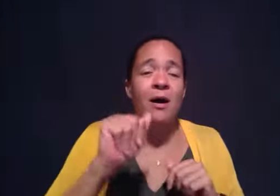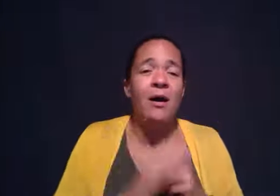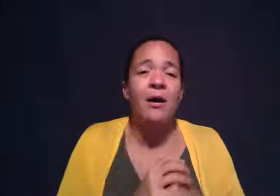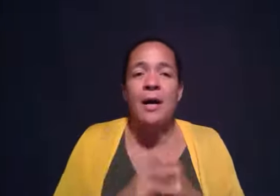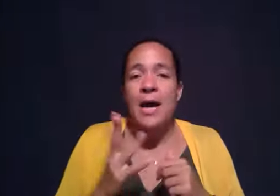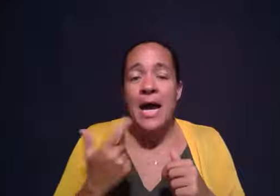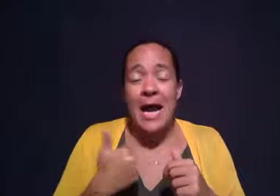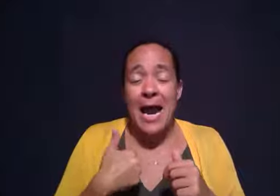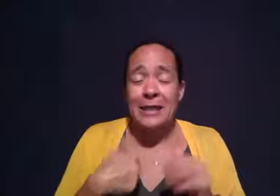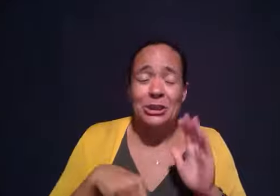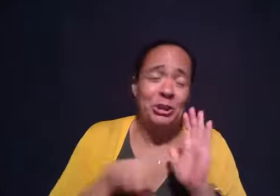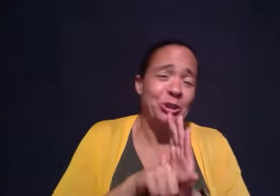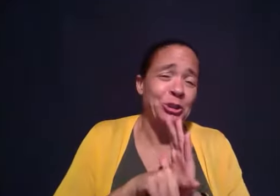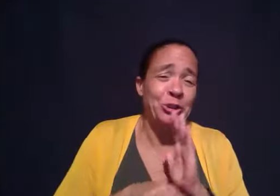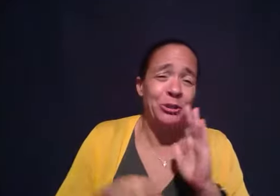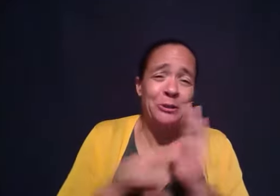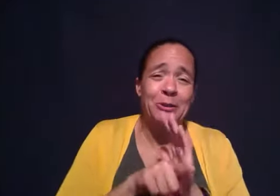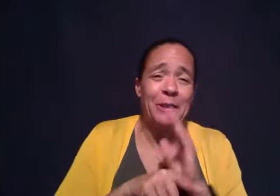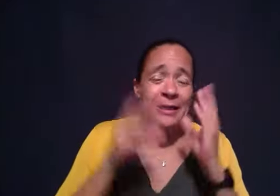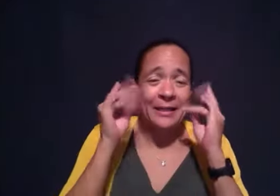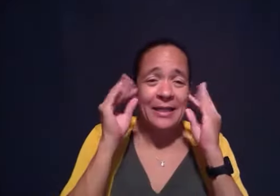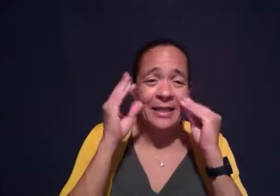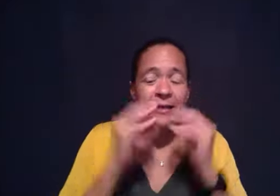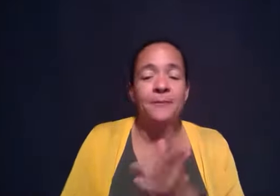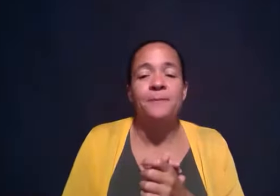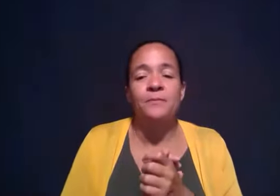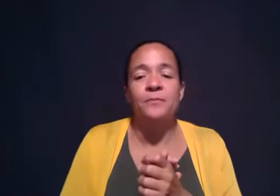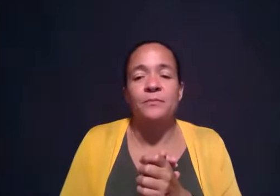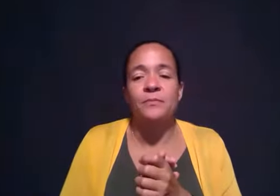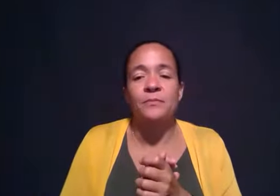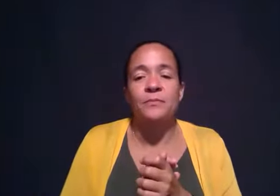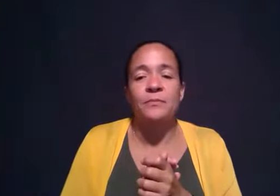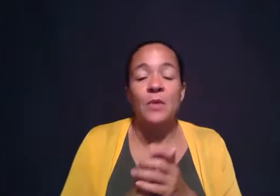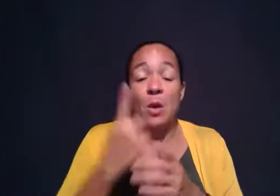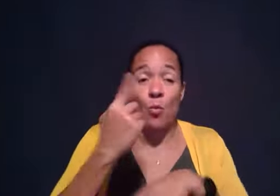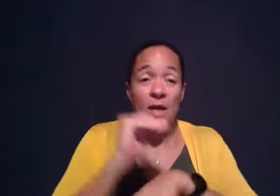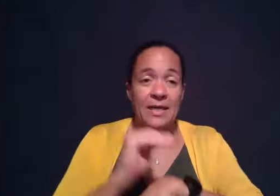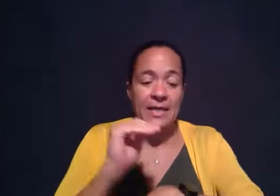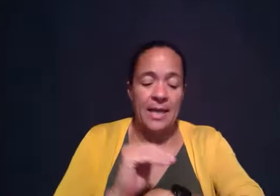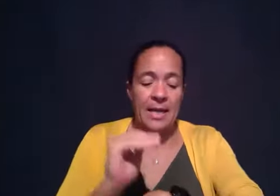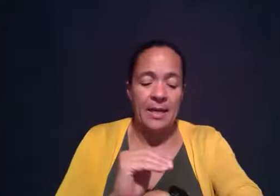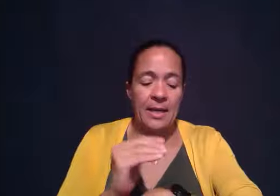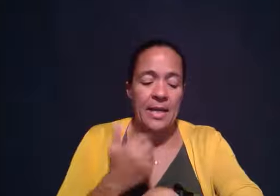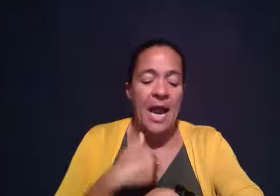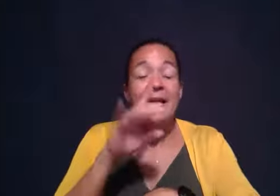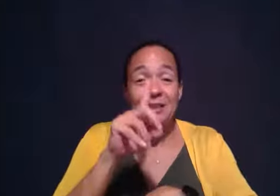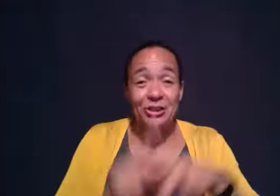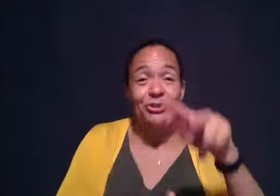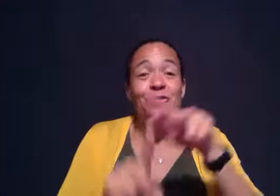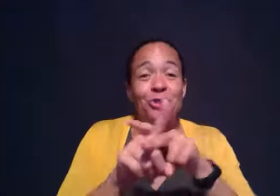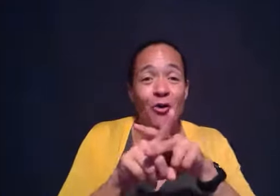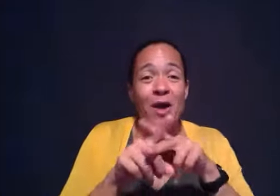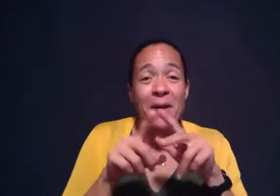over. And one night I accidentally wound up at the group at meeting time, which was an oversight on my part.